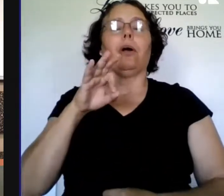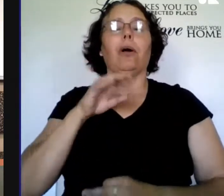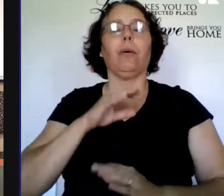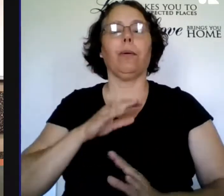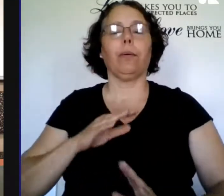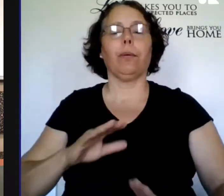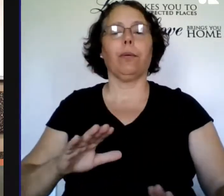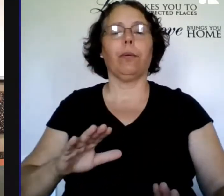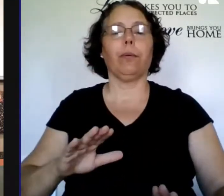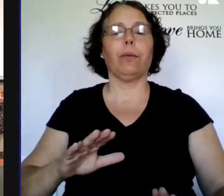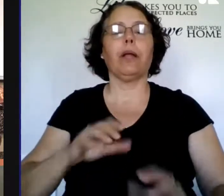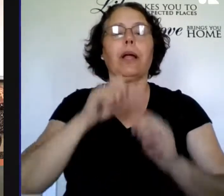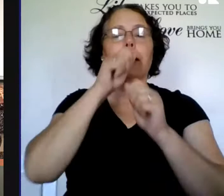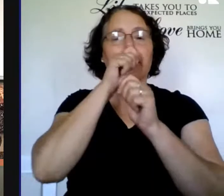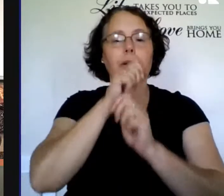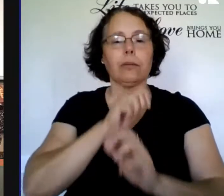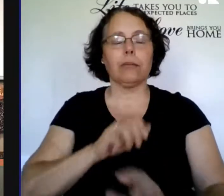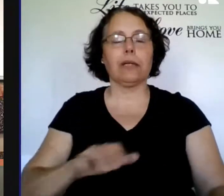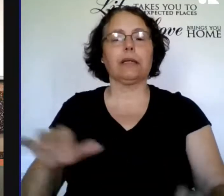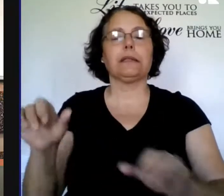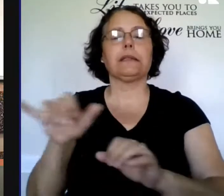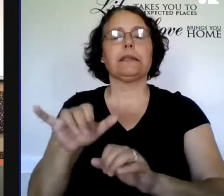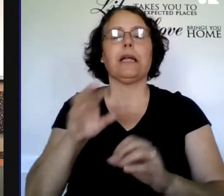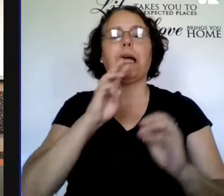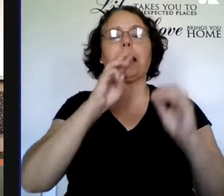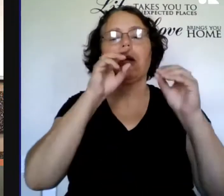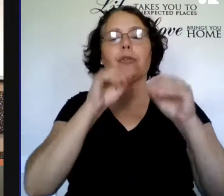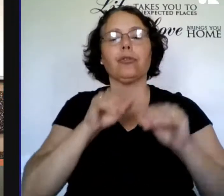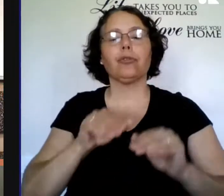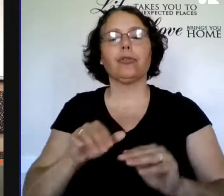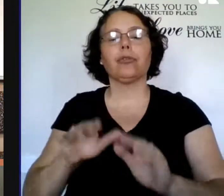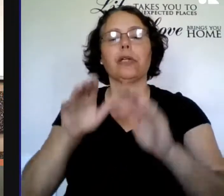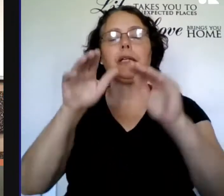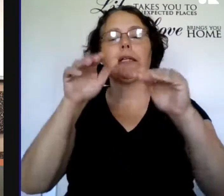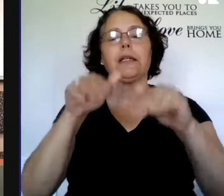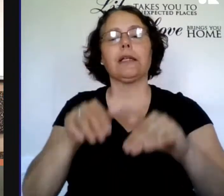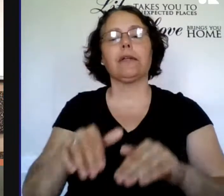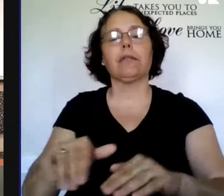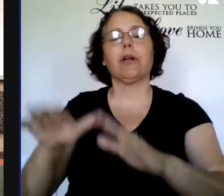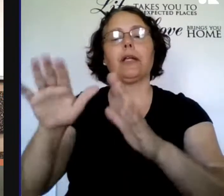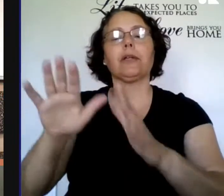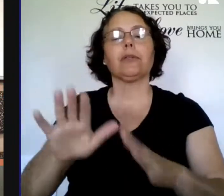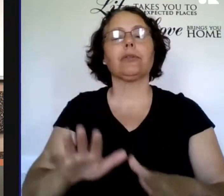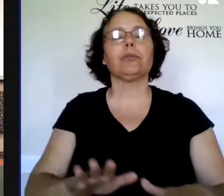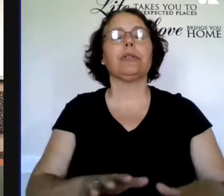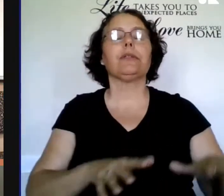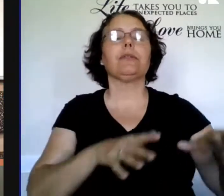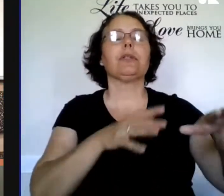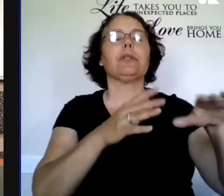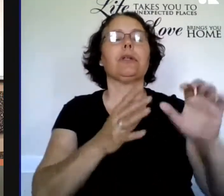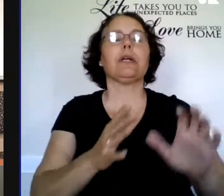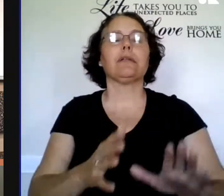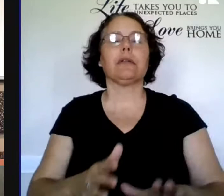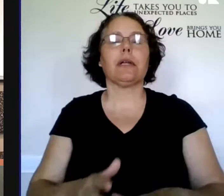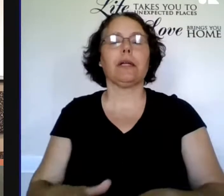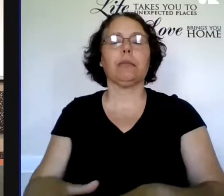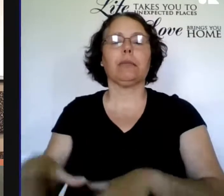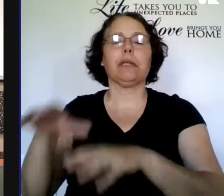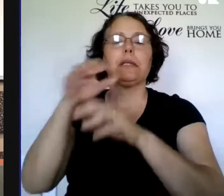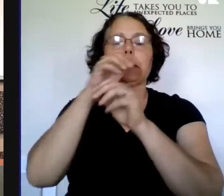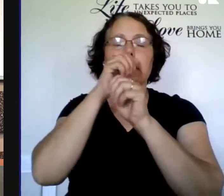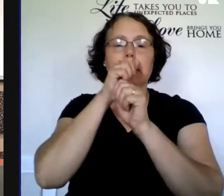I've got peace like a river. I've got peace like a river. I've